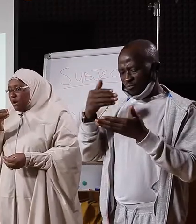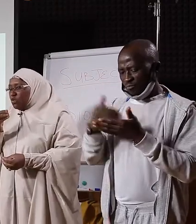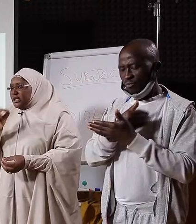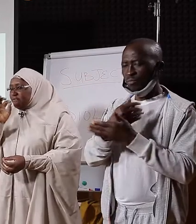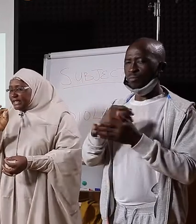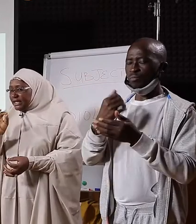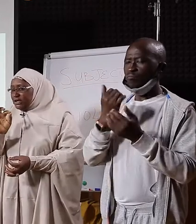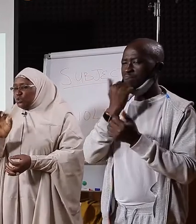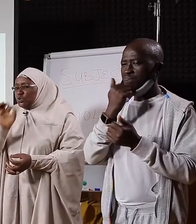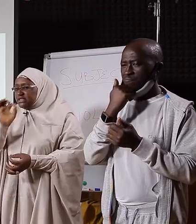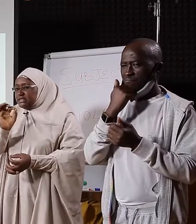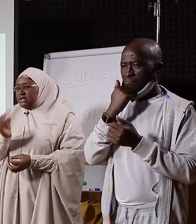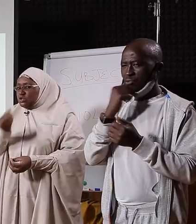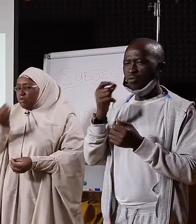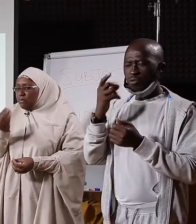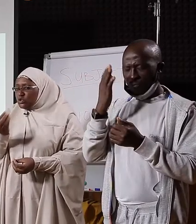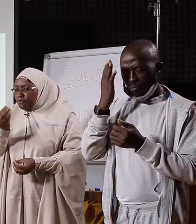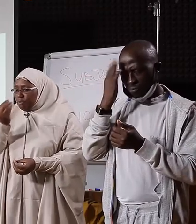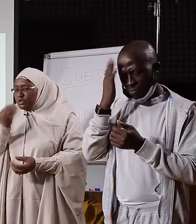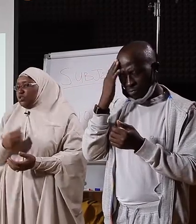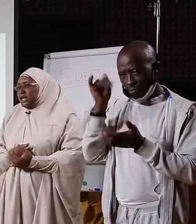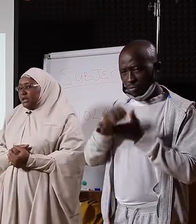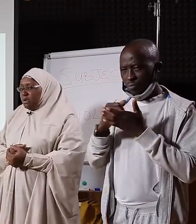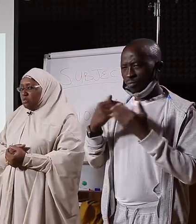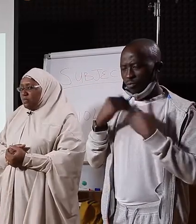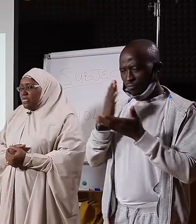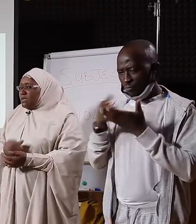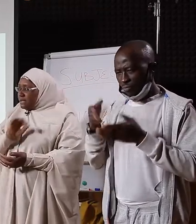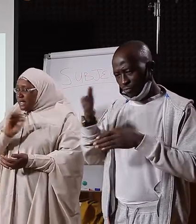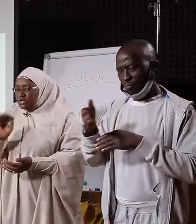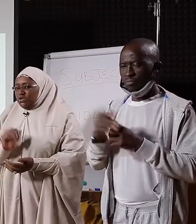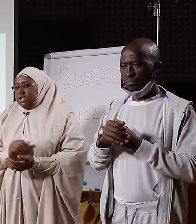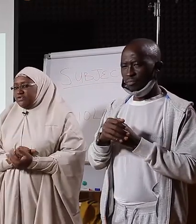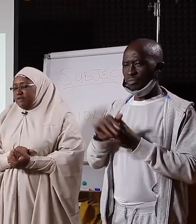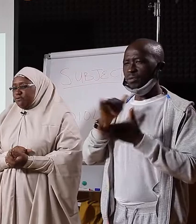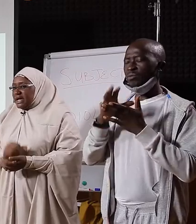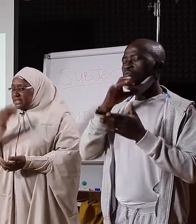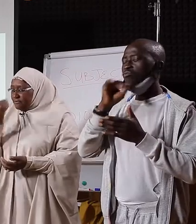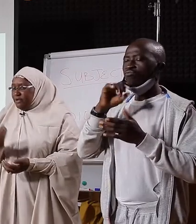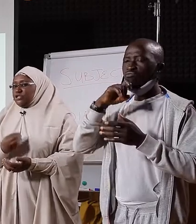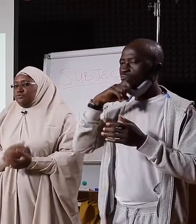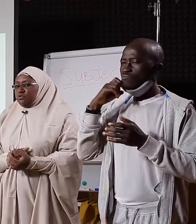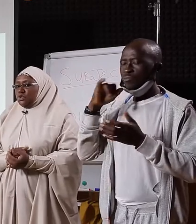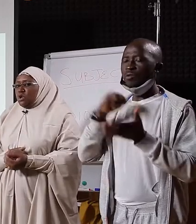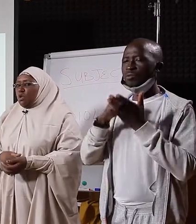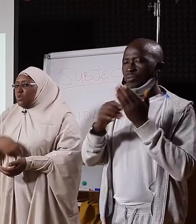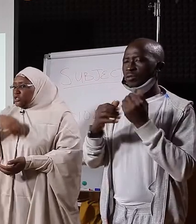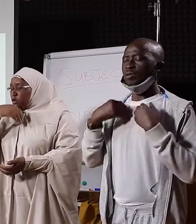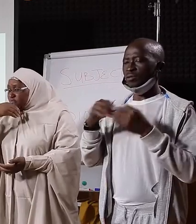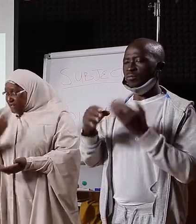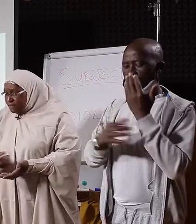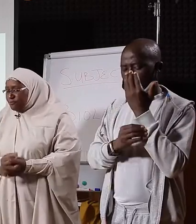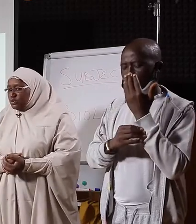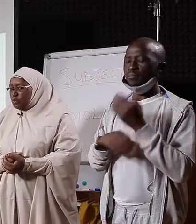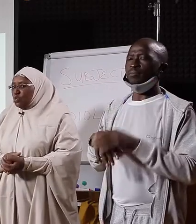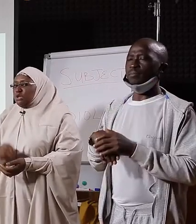eating the mango, definitely you will notice some amount of moisture in that mango. That is not a dry fruit, that is a fleshy fruit. But when we talk